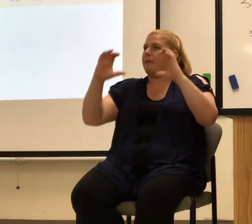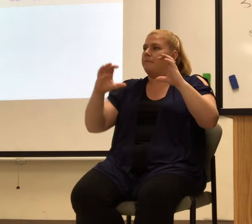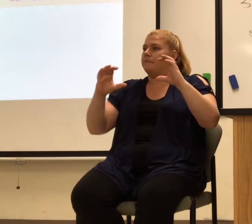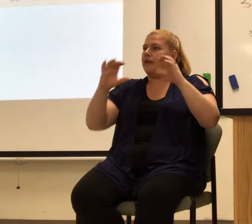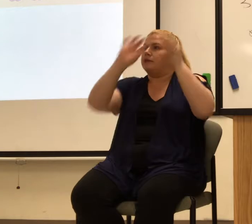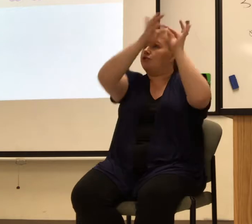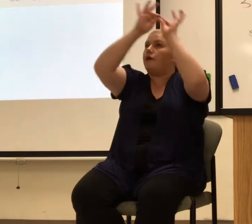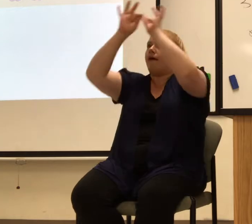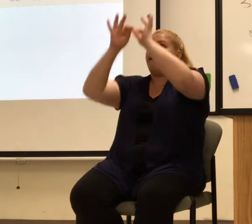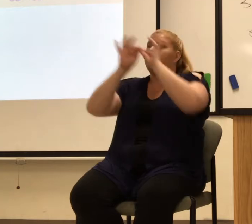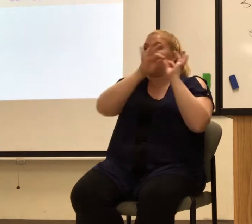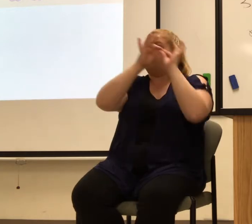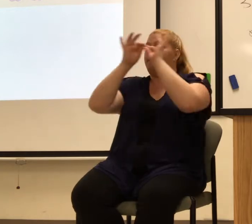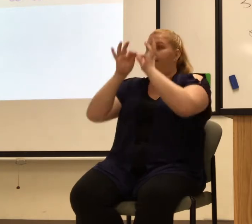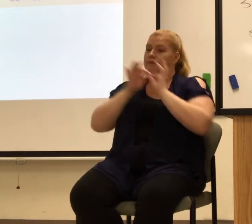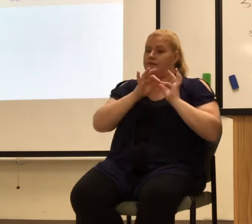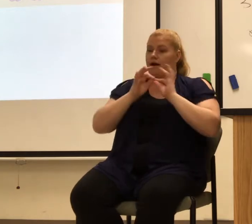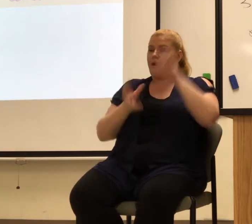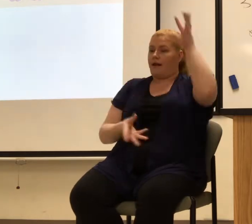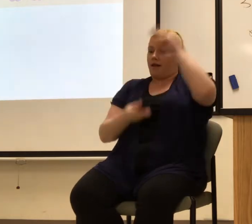Two or more